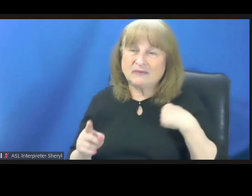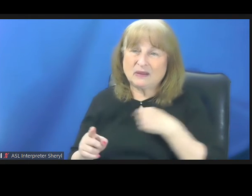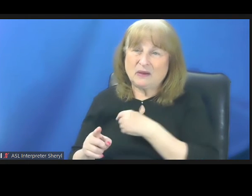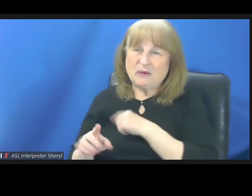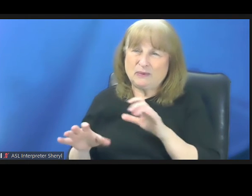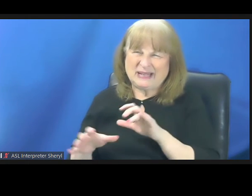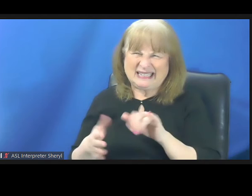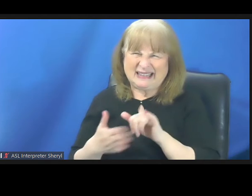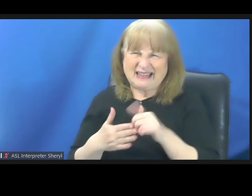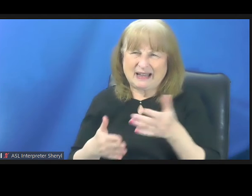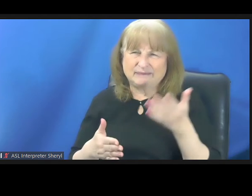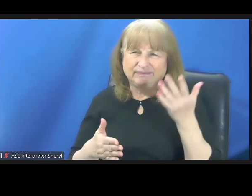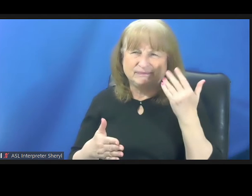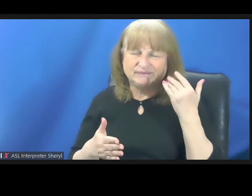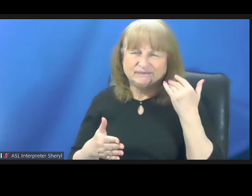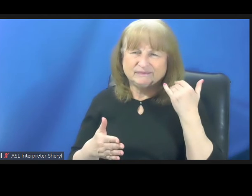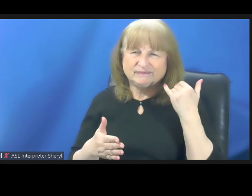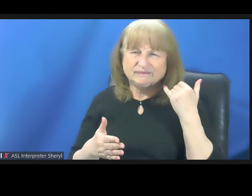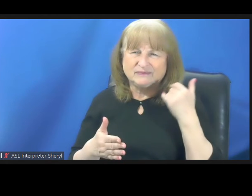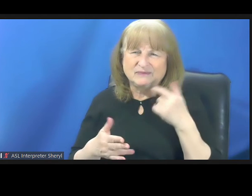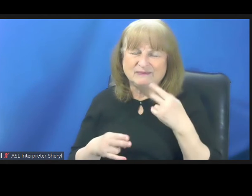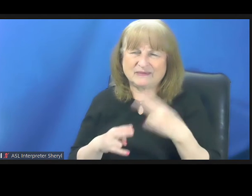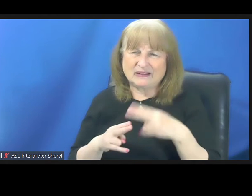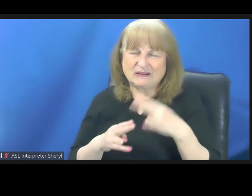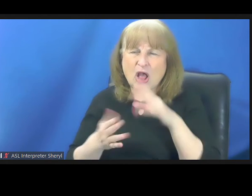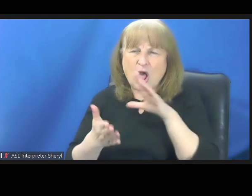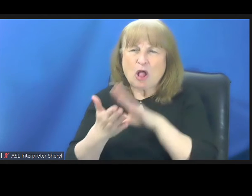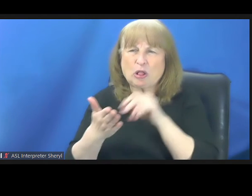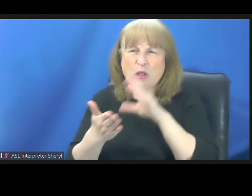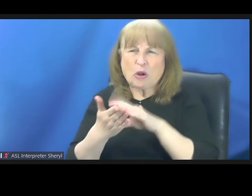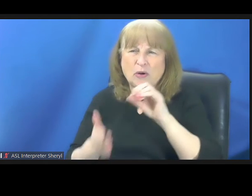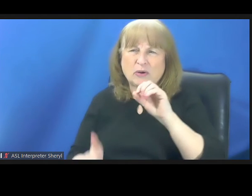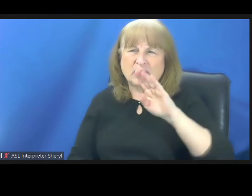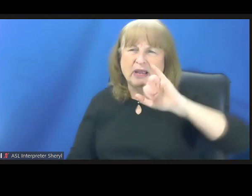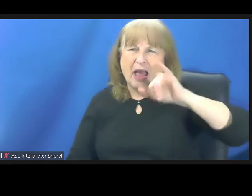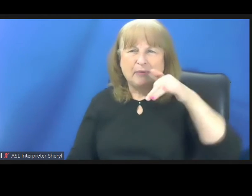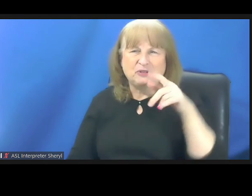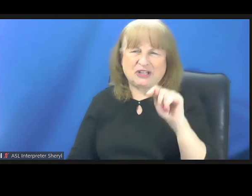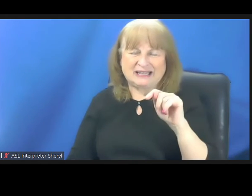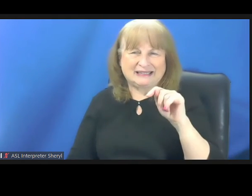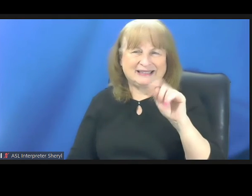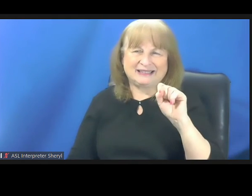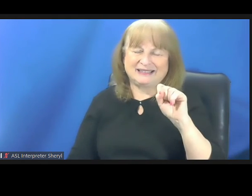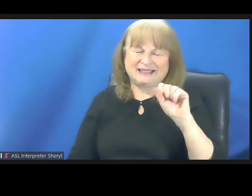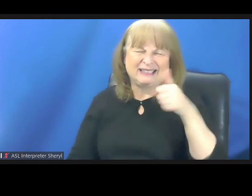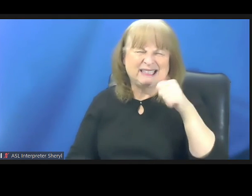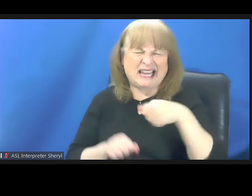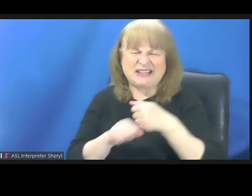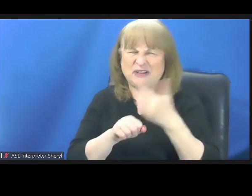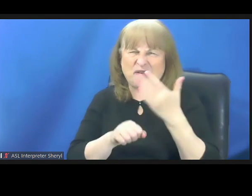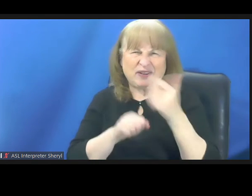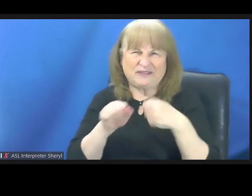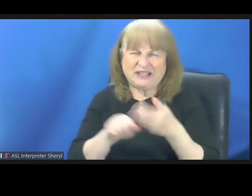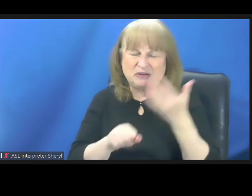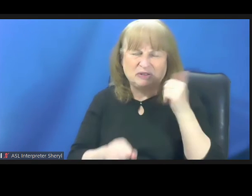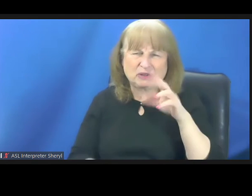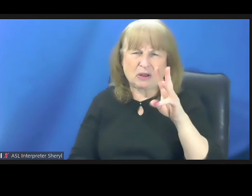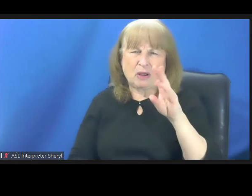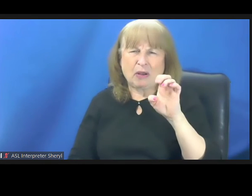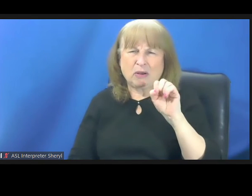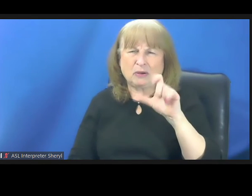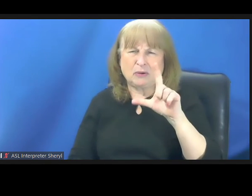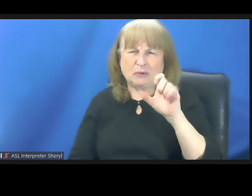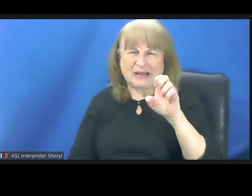in these what they call the learning objects 10 years back or 15 years back at Wesleyan,